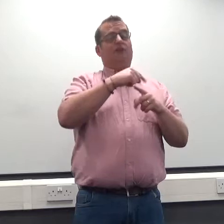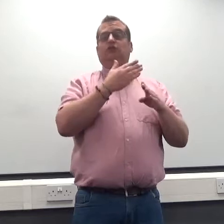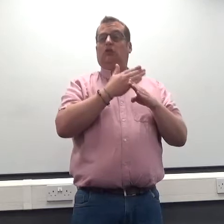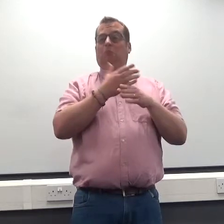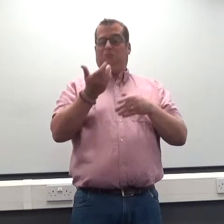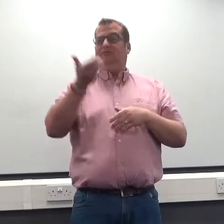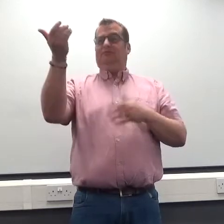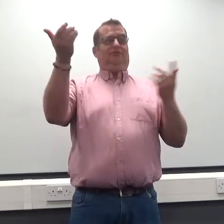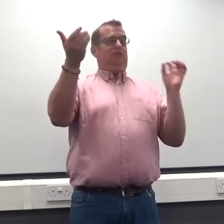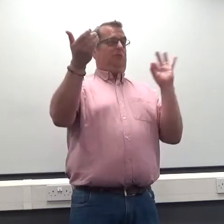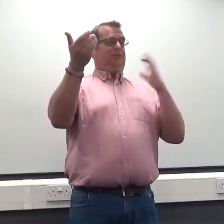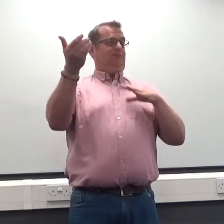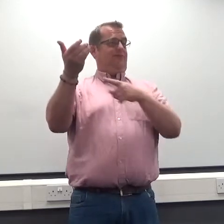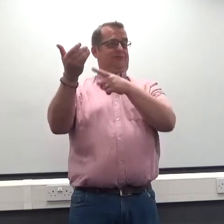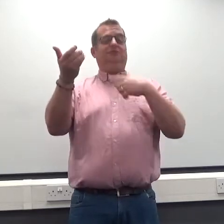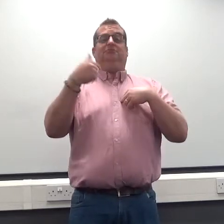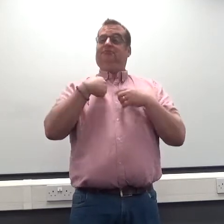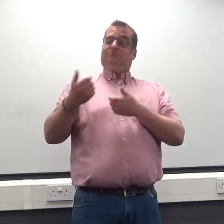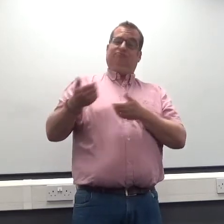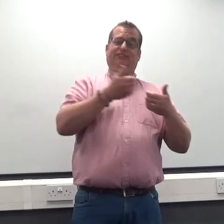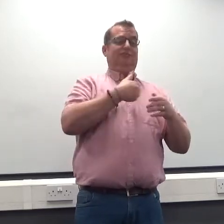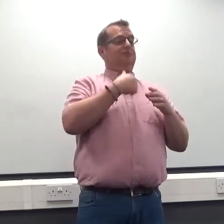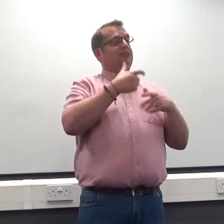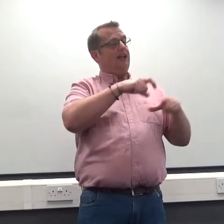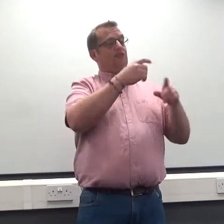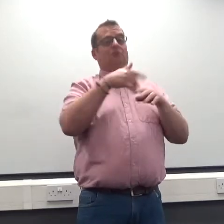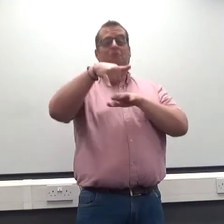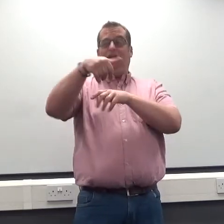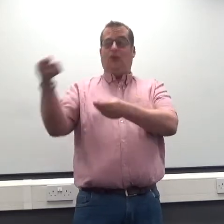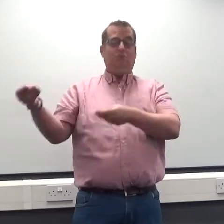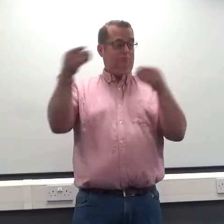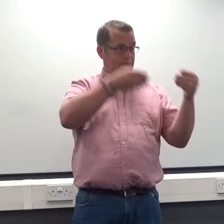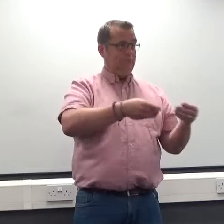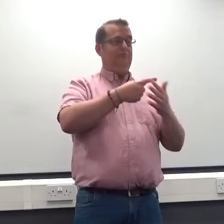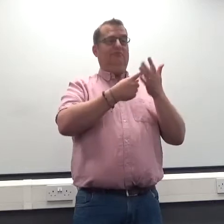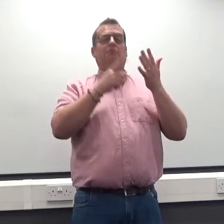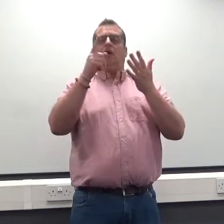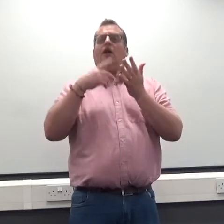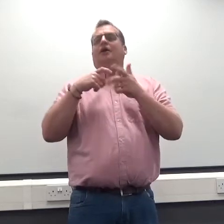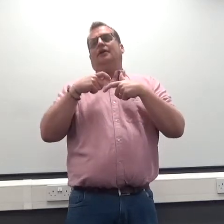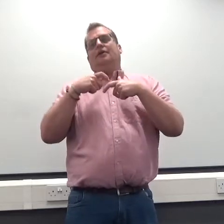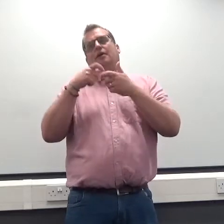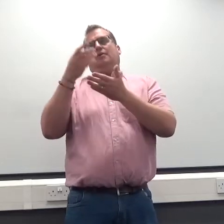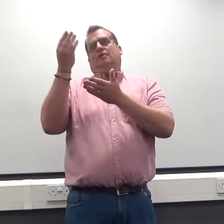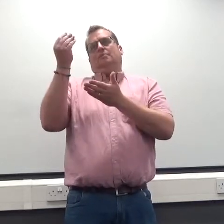So as I said, the way that I would communicate with the outside society, it would do a lot. I would bring technology with me, such as